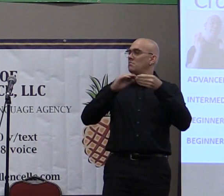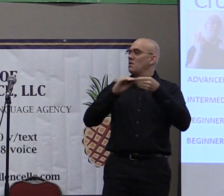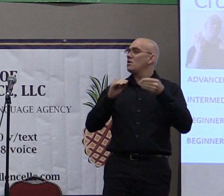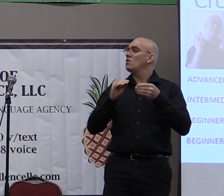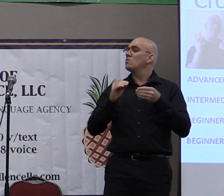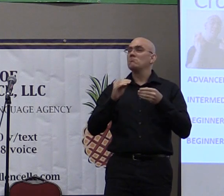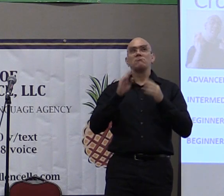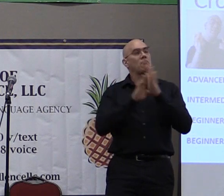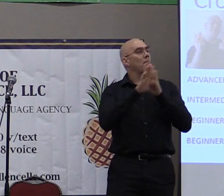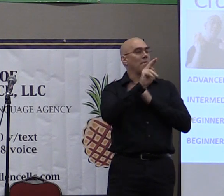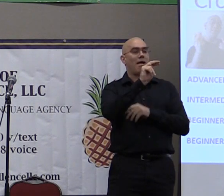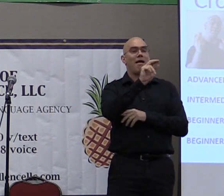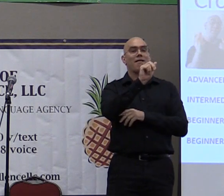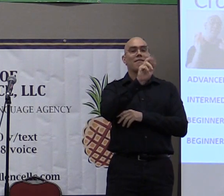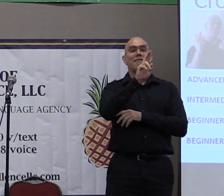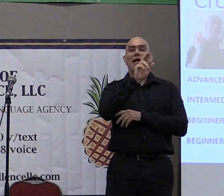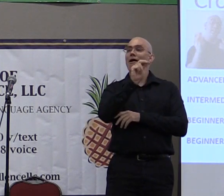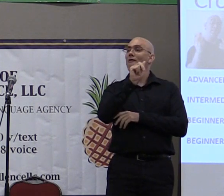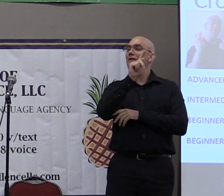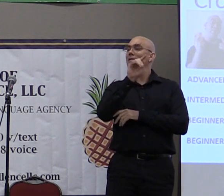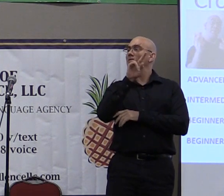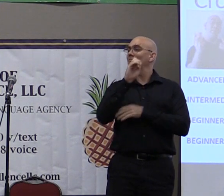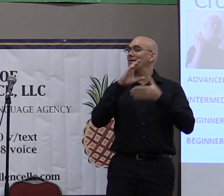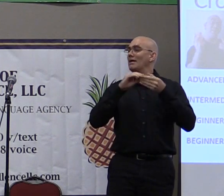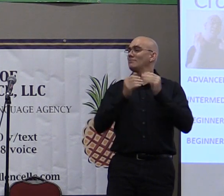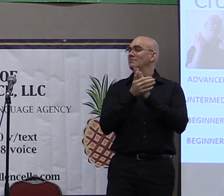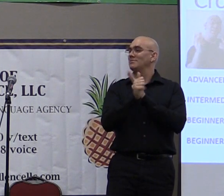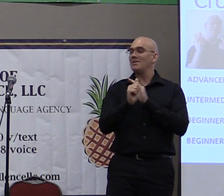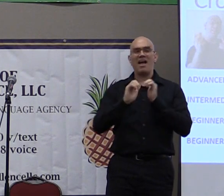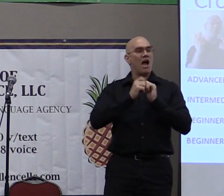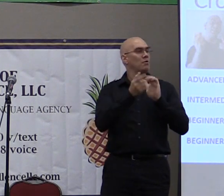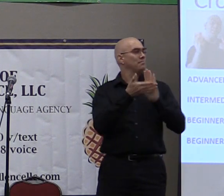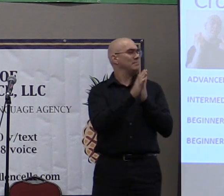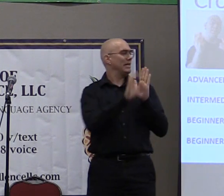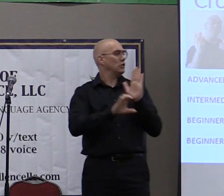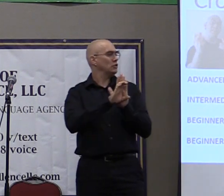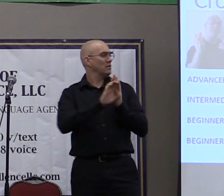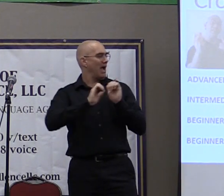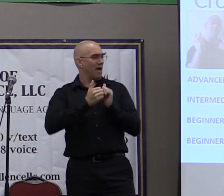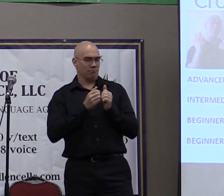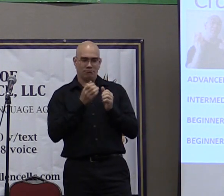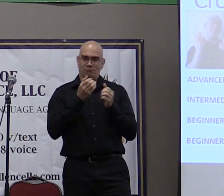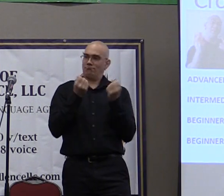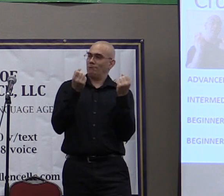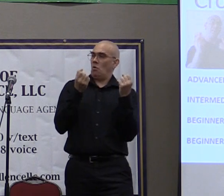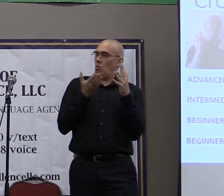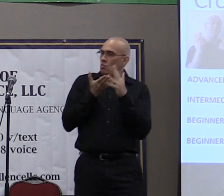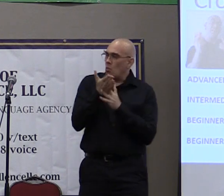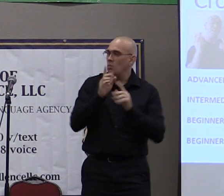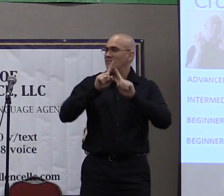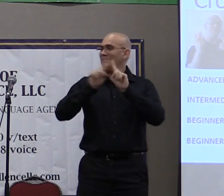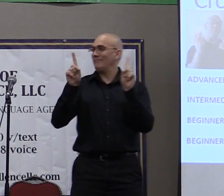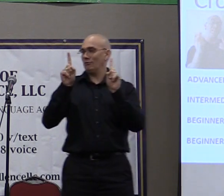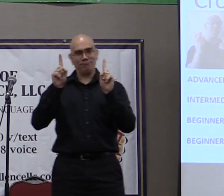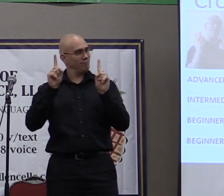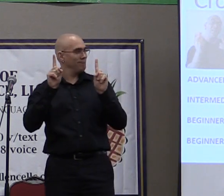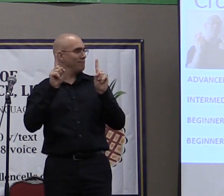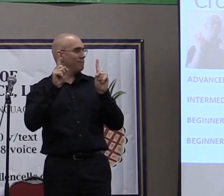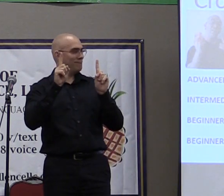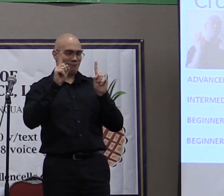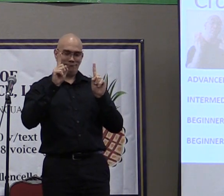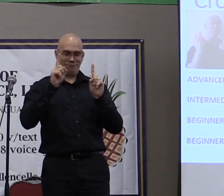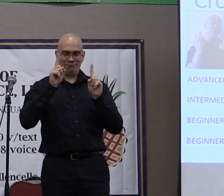characterization. You want to develop your narrative skills and how to become actually the character